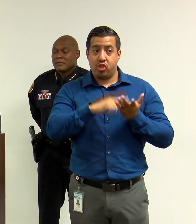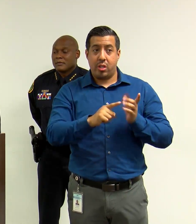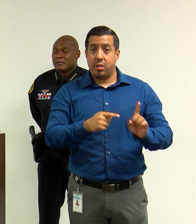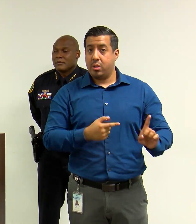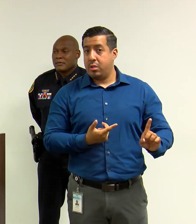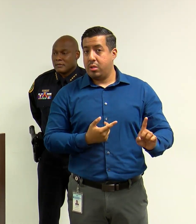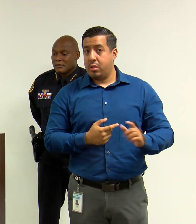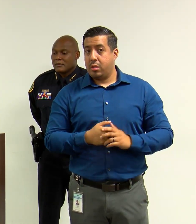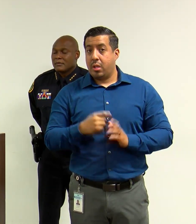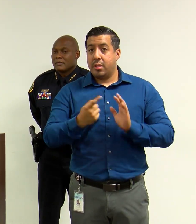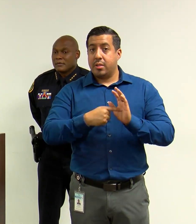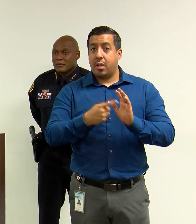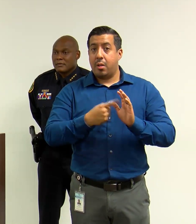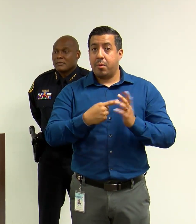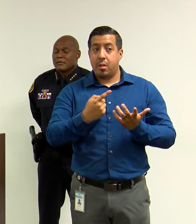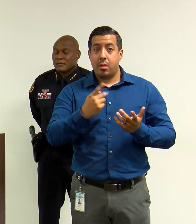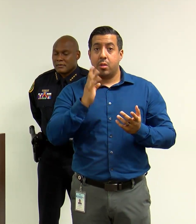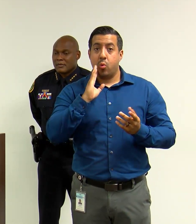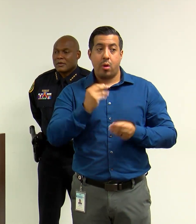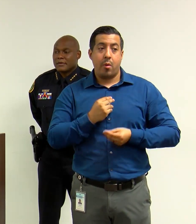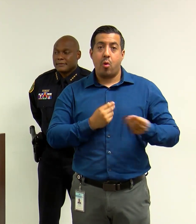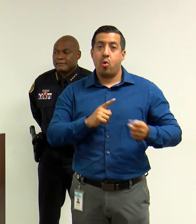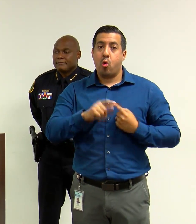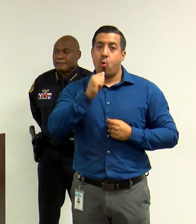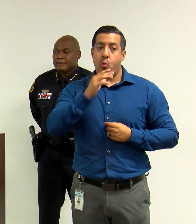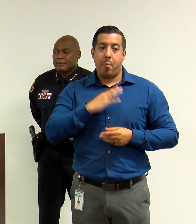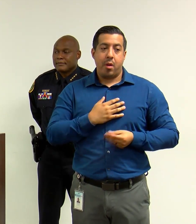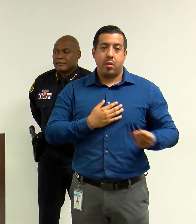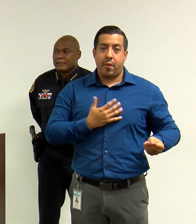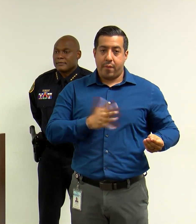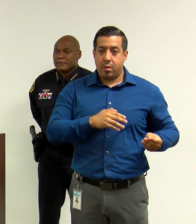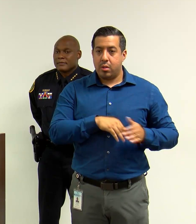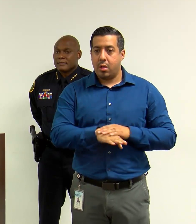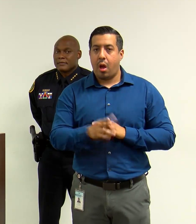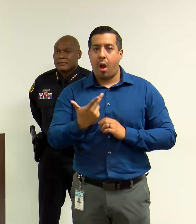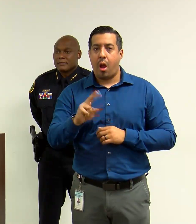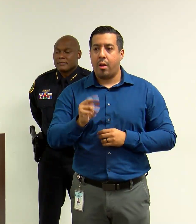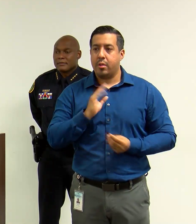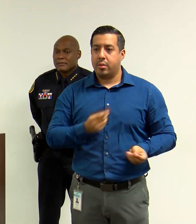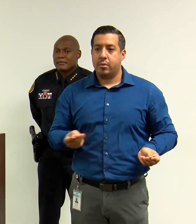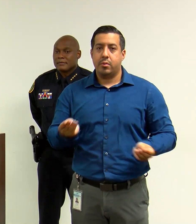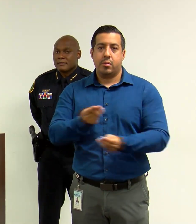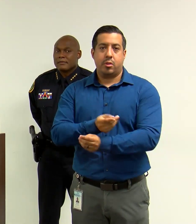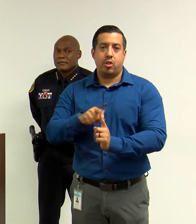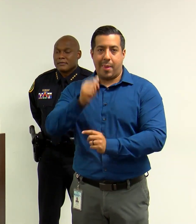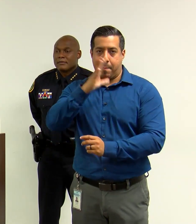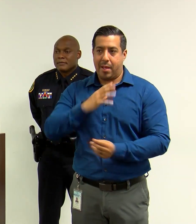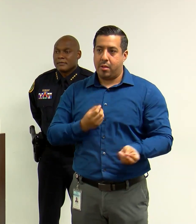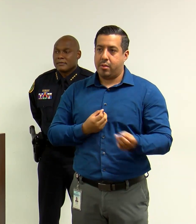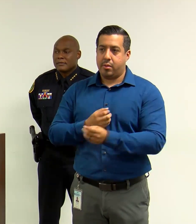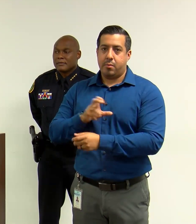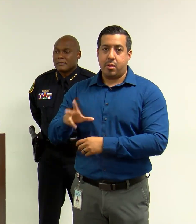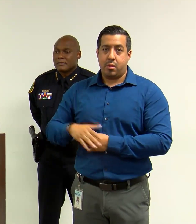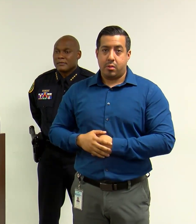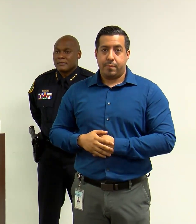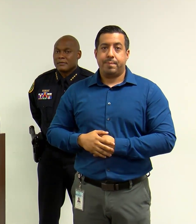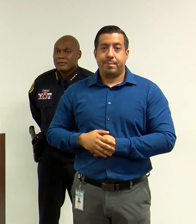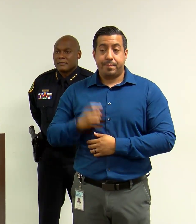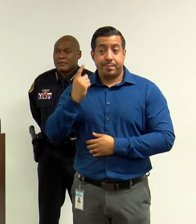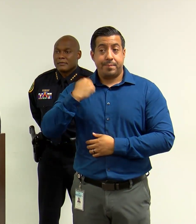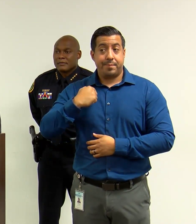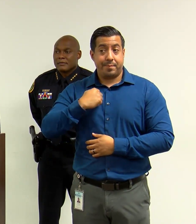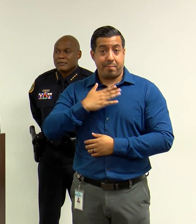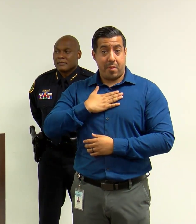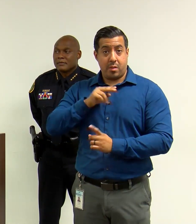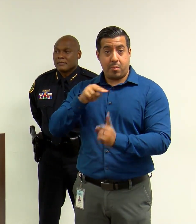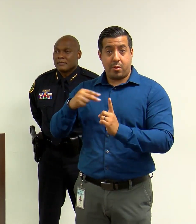these cases, the guns are passed to the woman, and they're coming into the gloves, and then they're exchanging. Well, from a city council perspective,